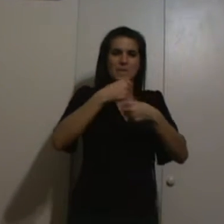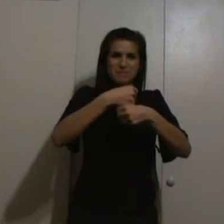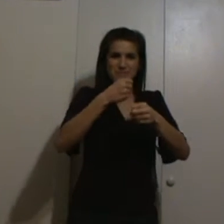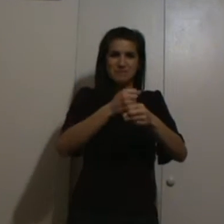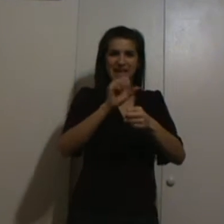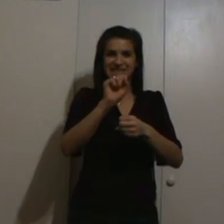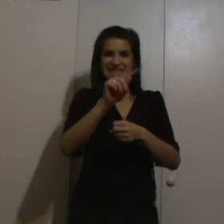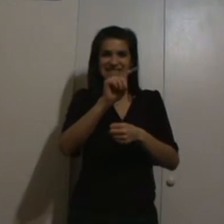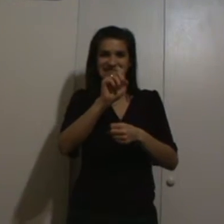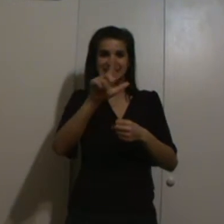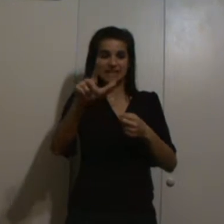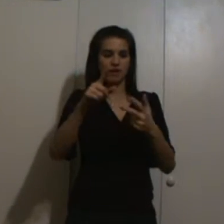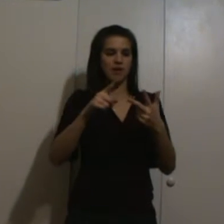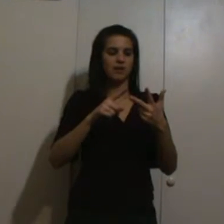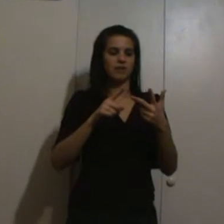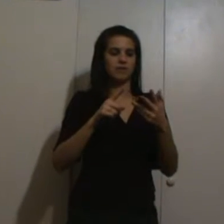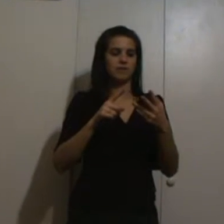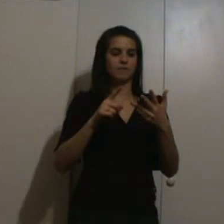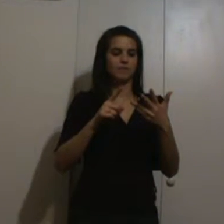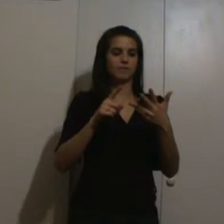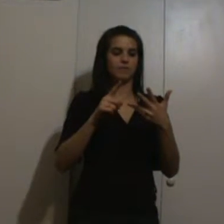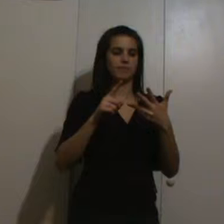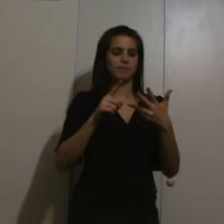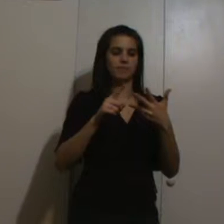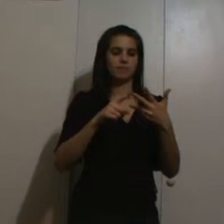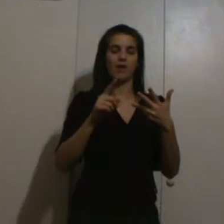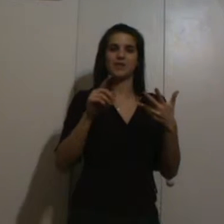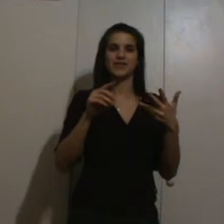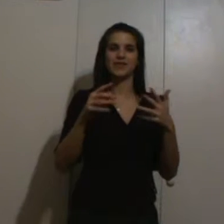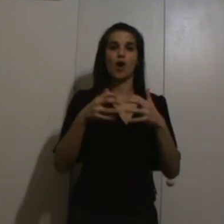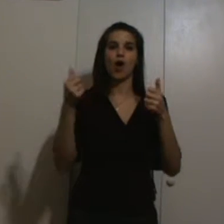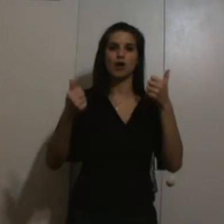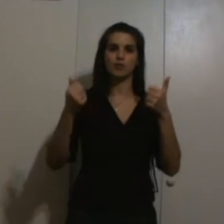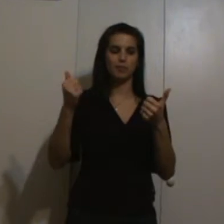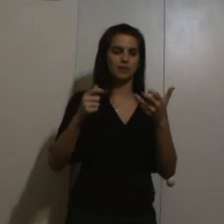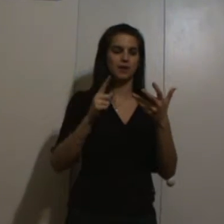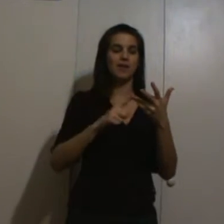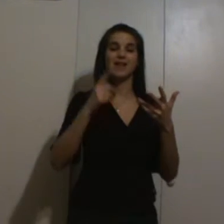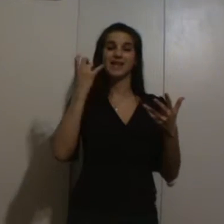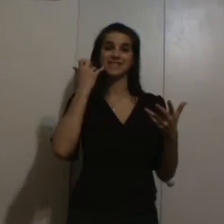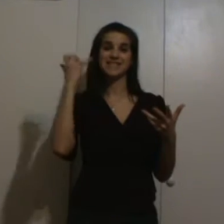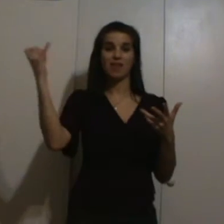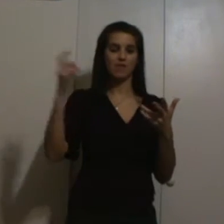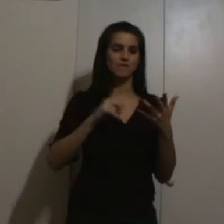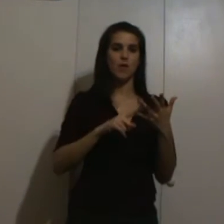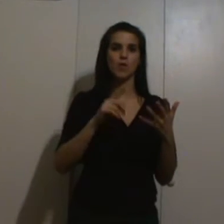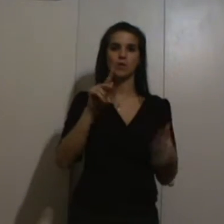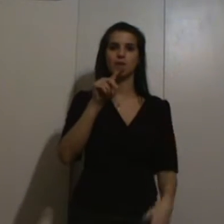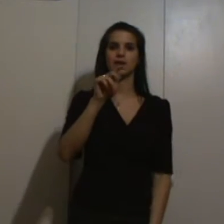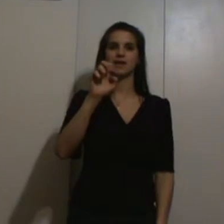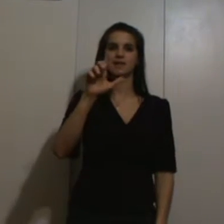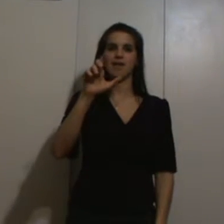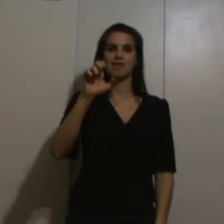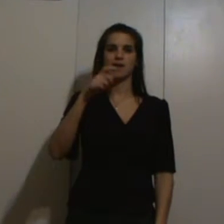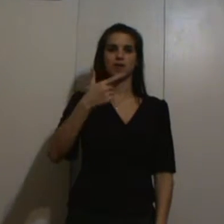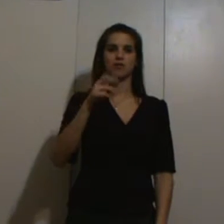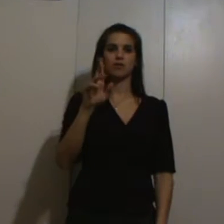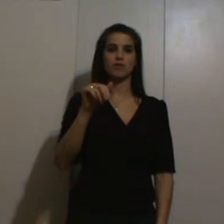We developed the automobile, telephone and telegraph, the electric light bulb,